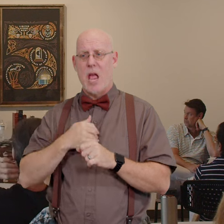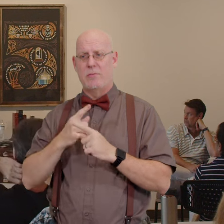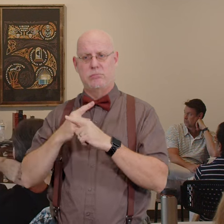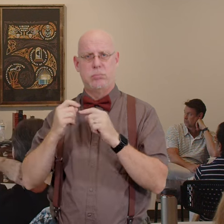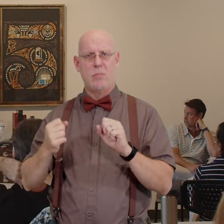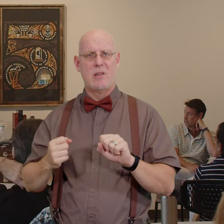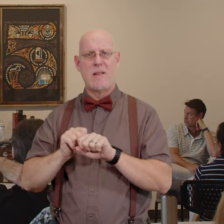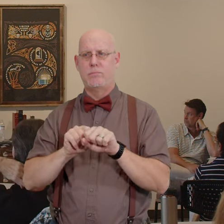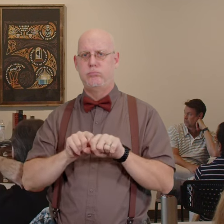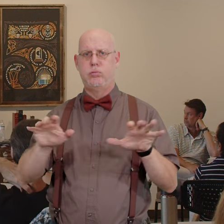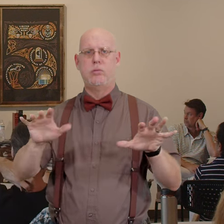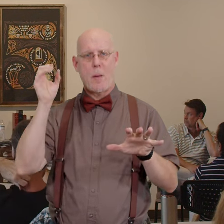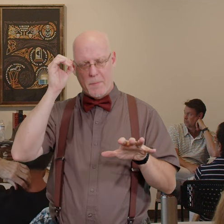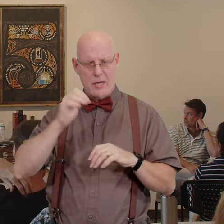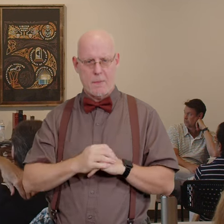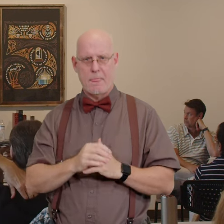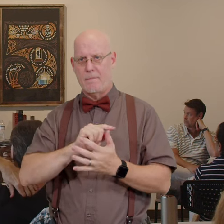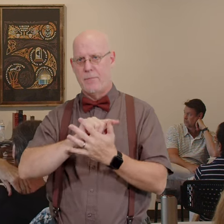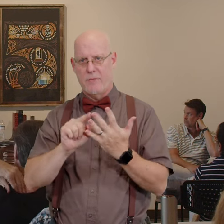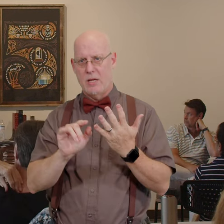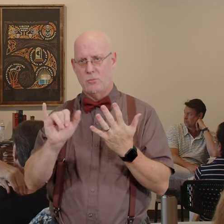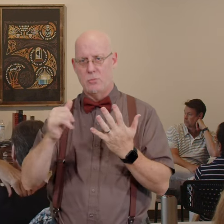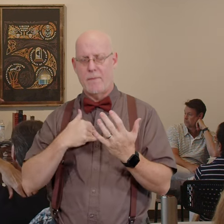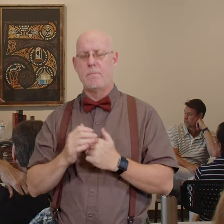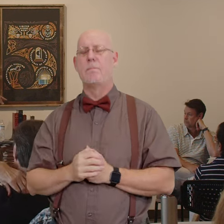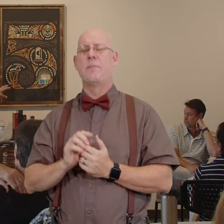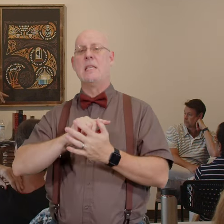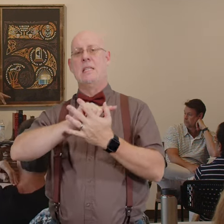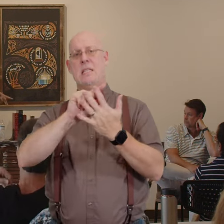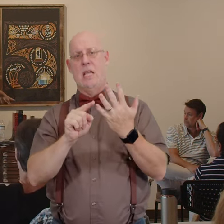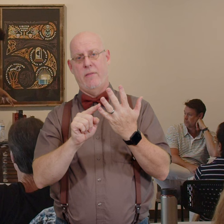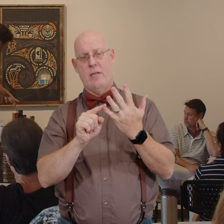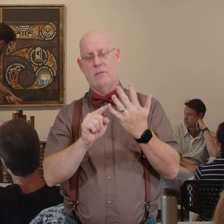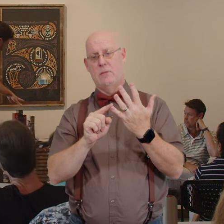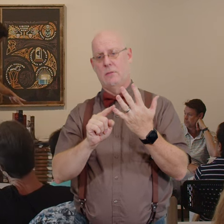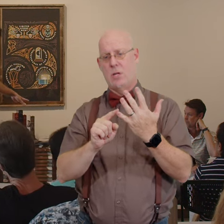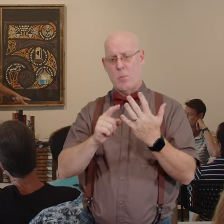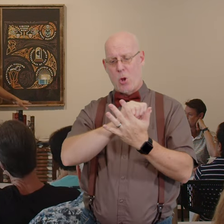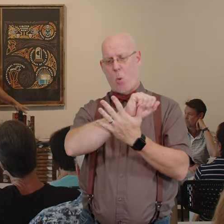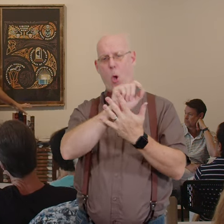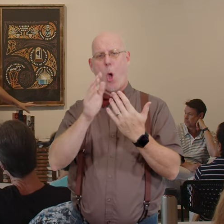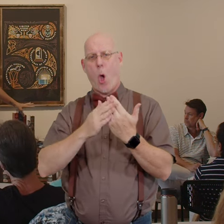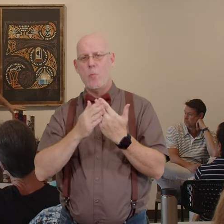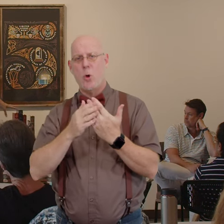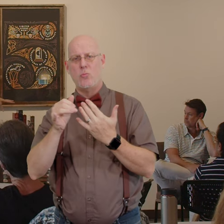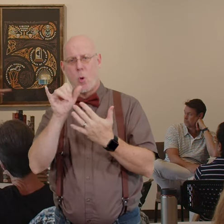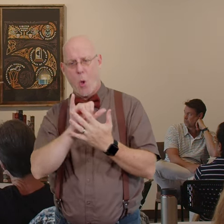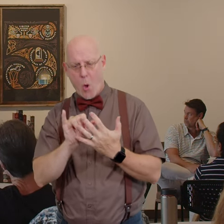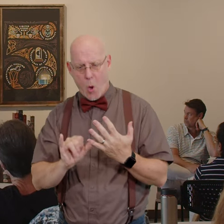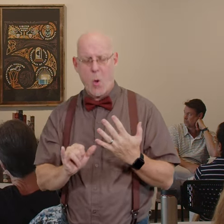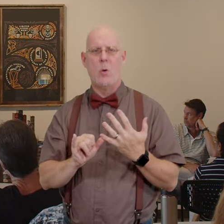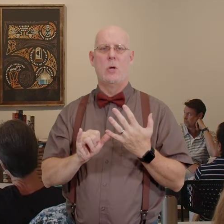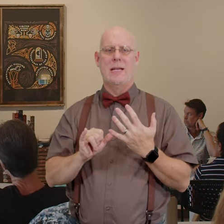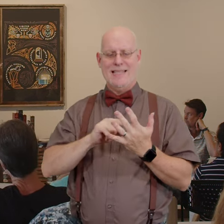enough, they have a divergence of opinions, just like these five guys do. But I have these five guys up here because almost universally